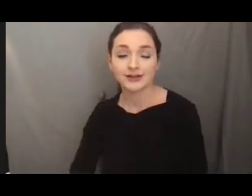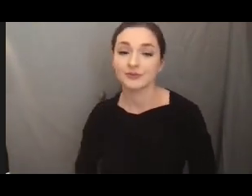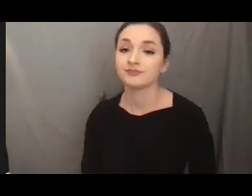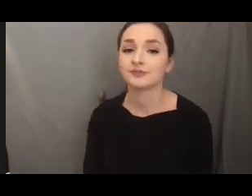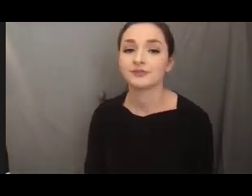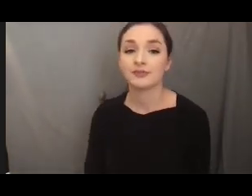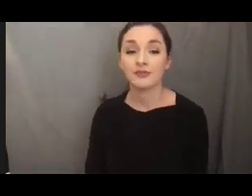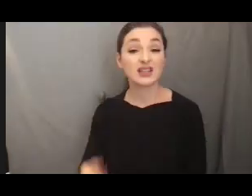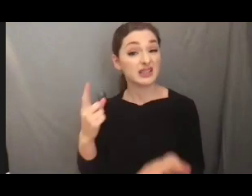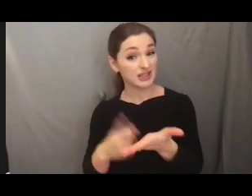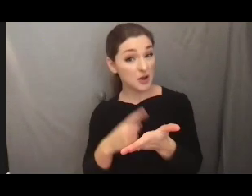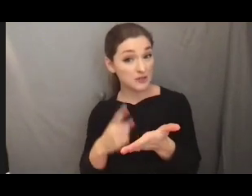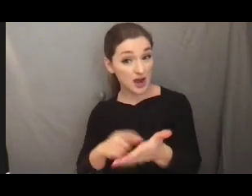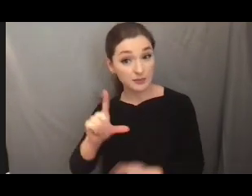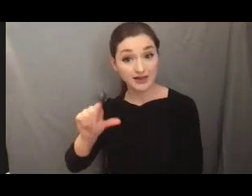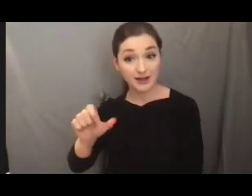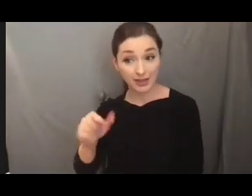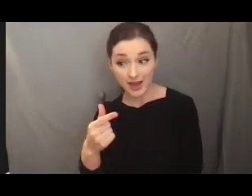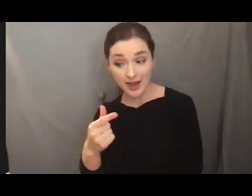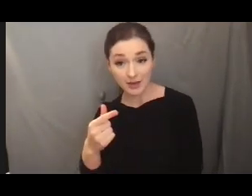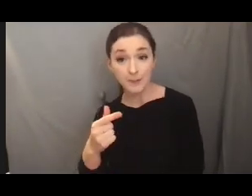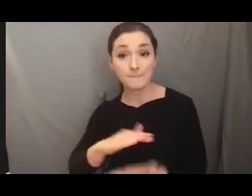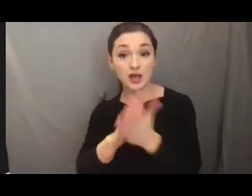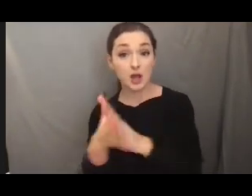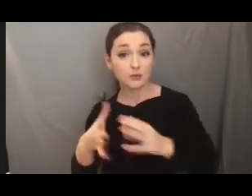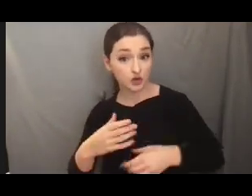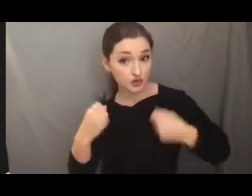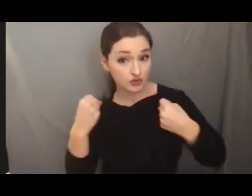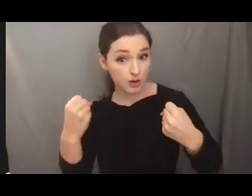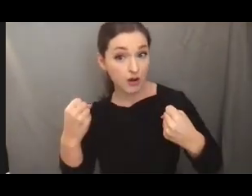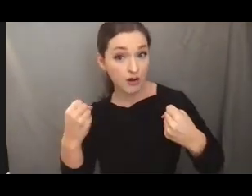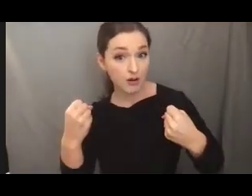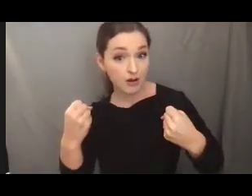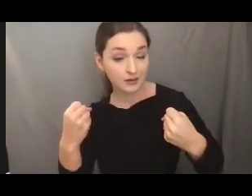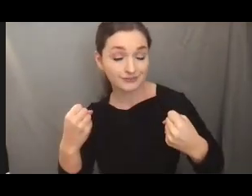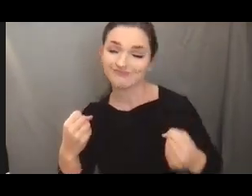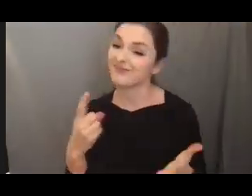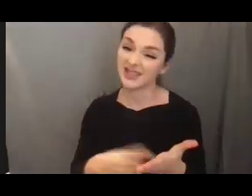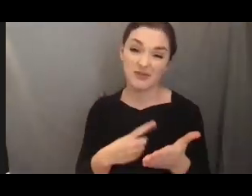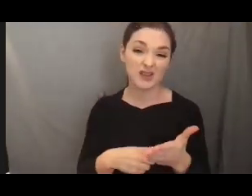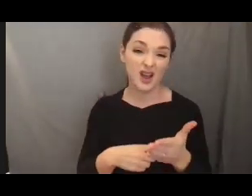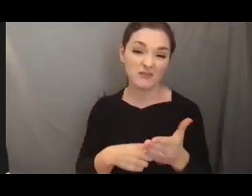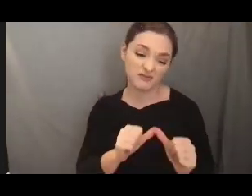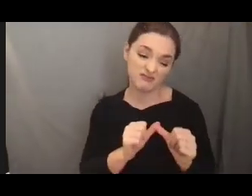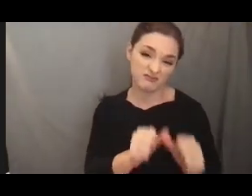leg really did seem to be getting stronger. Other times, it just hurt.